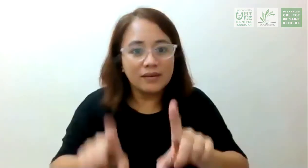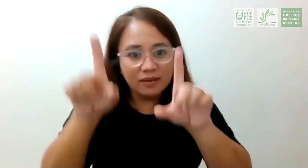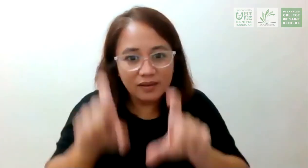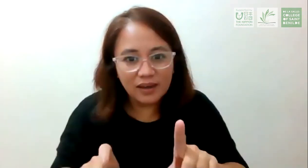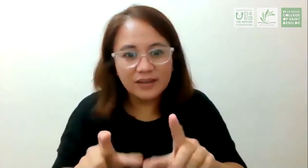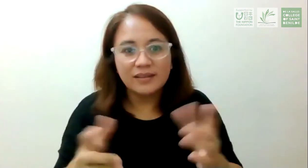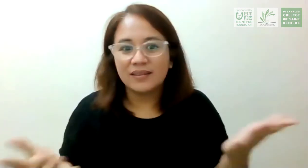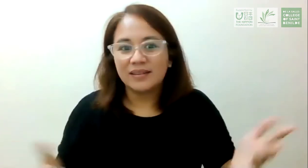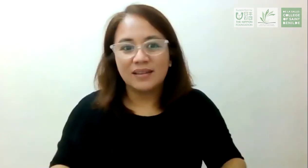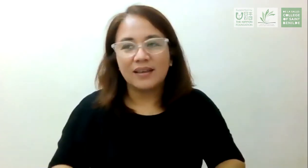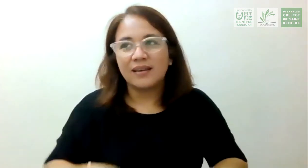So